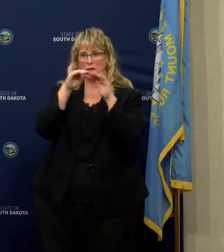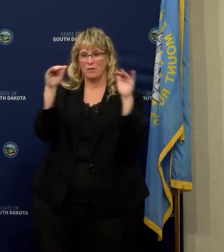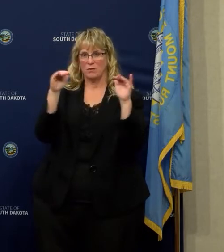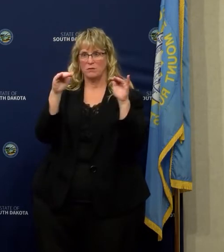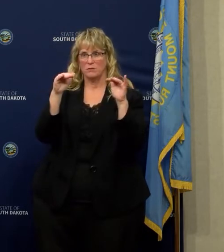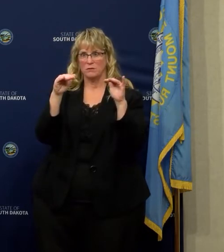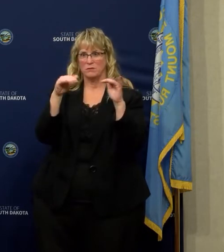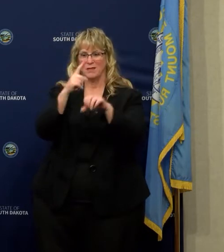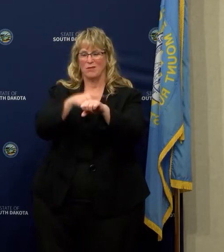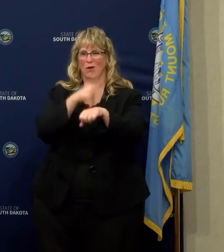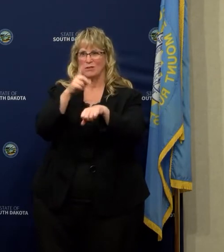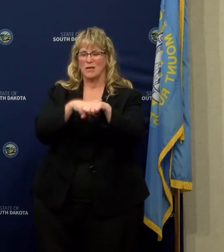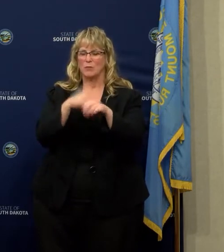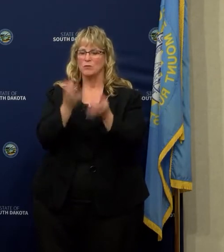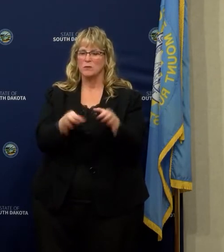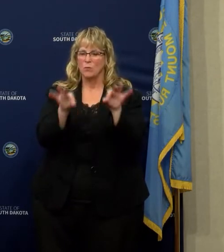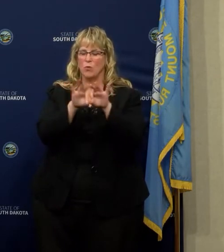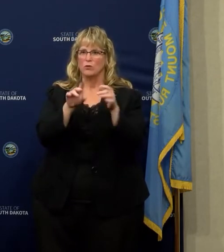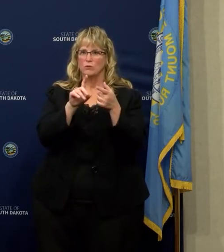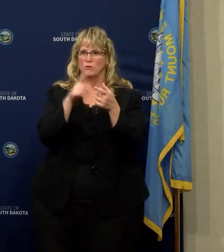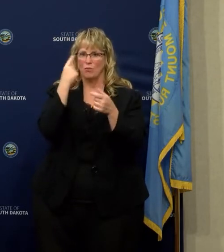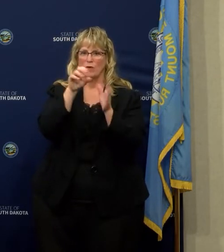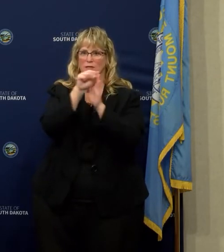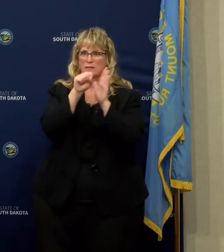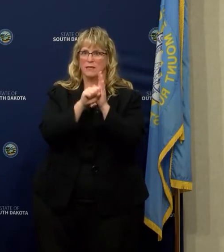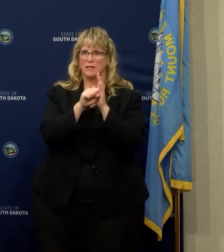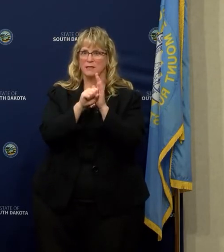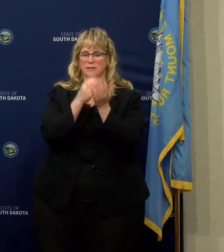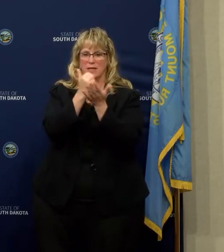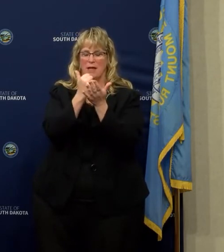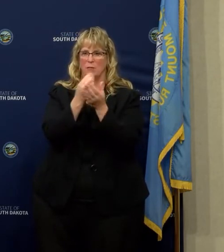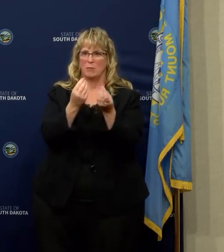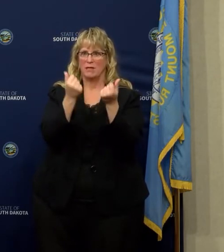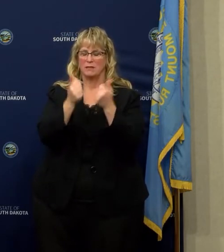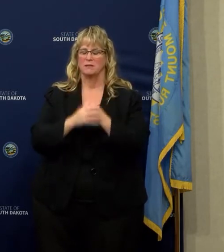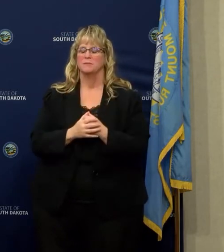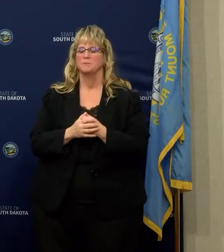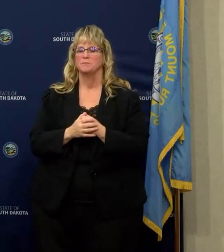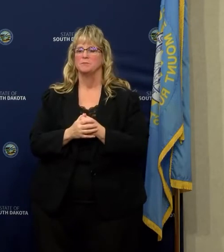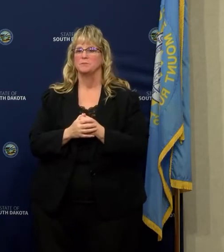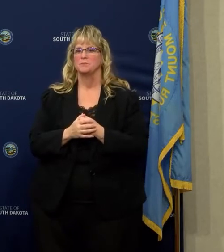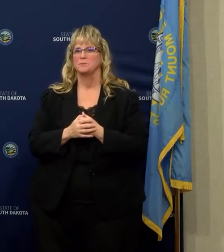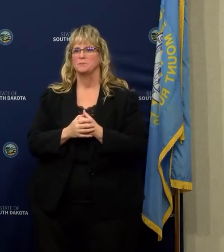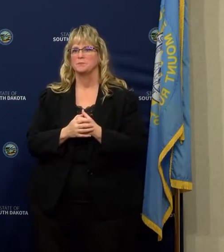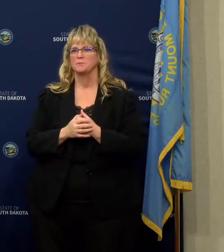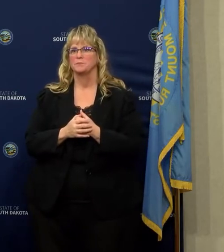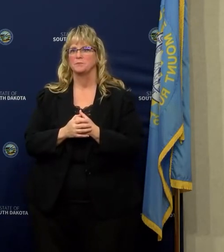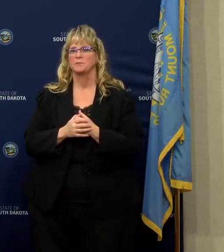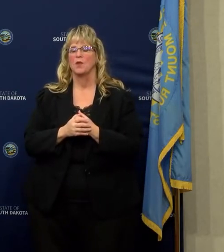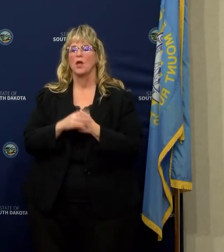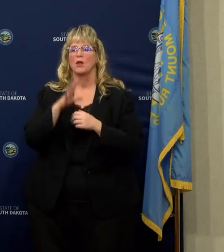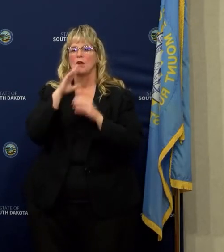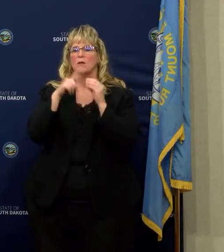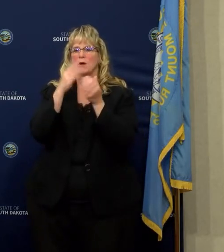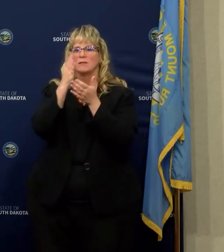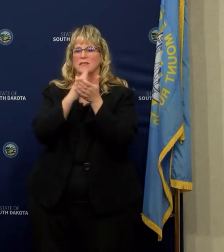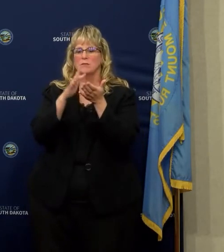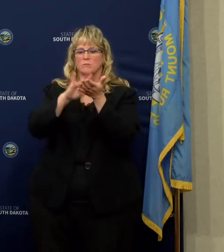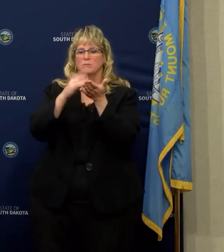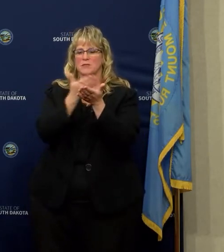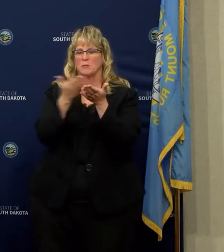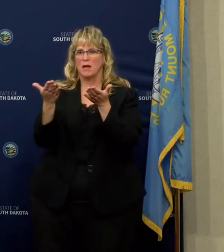knew it was important for the state to respond immediately. I wanted to give you a quick update on some supplies that will be going